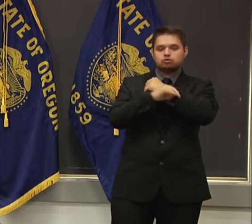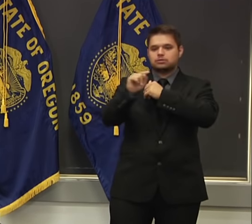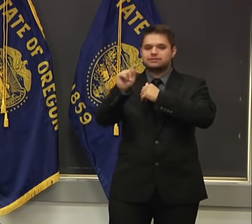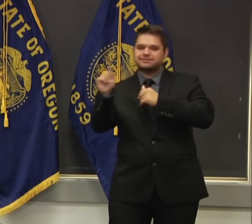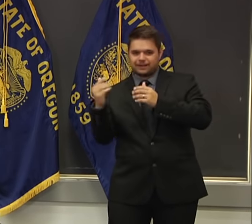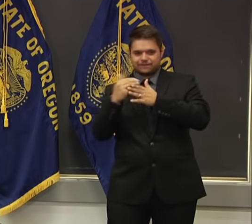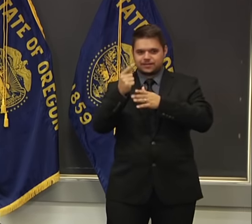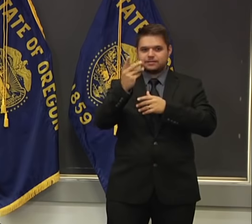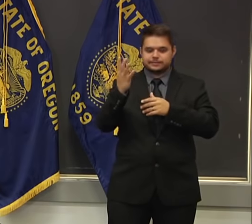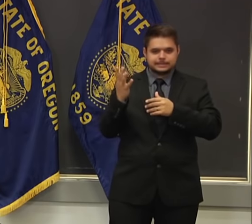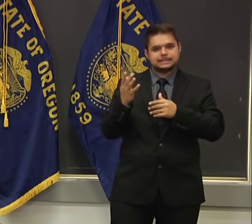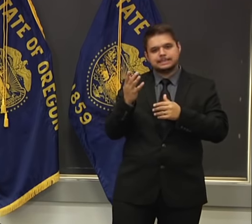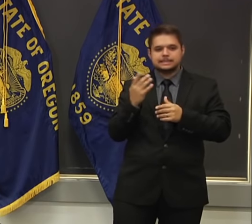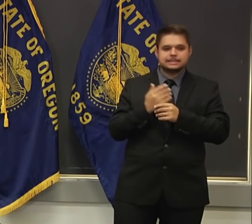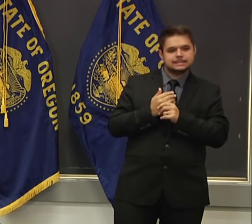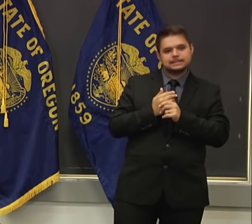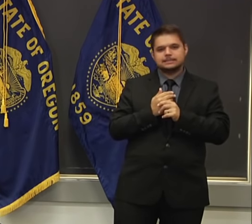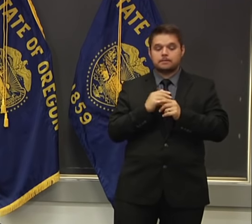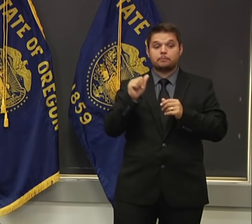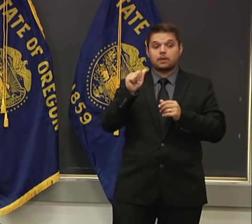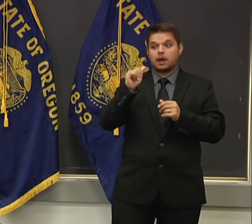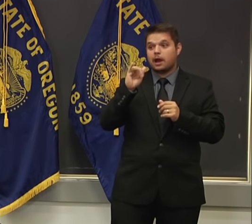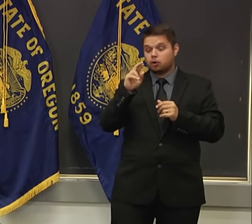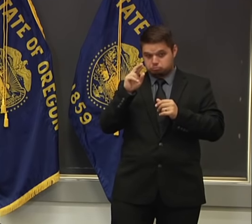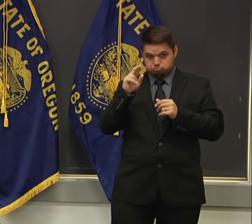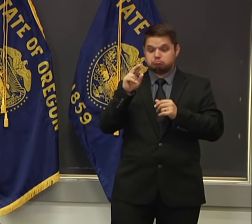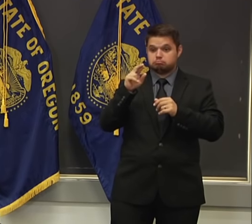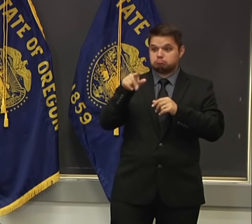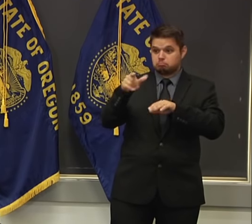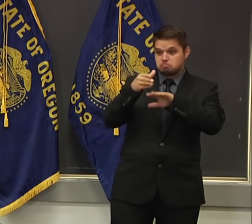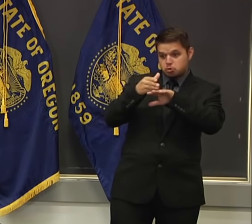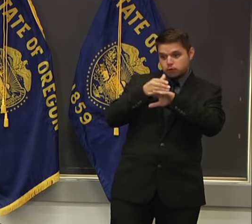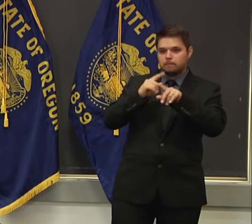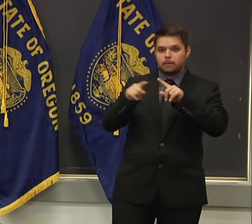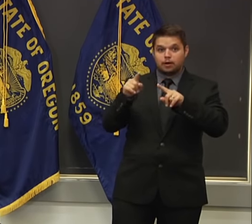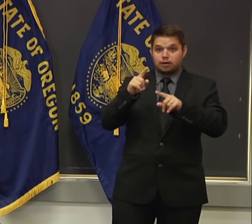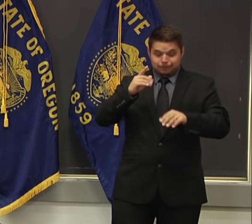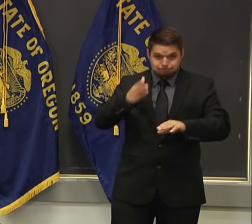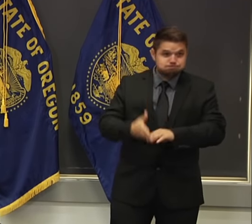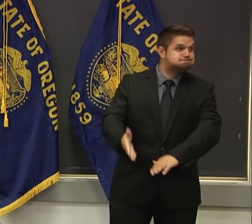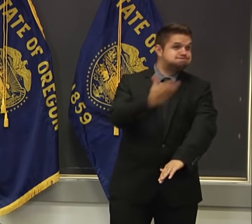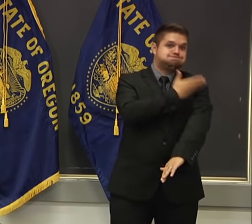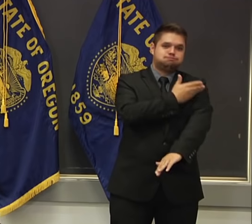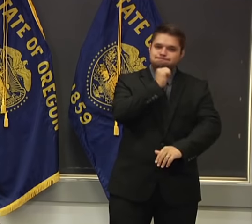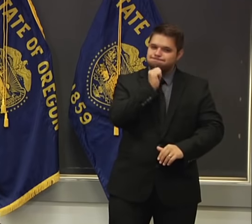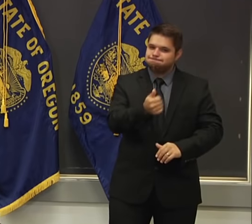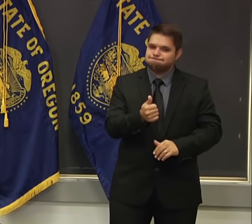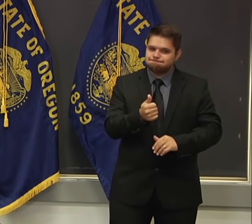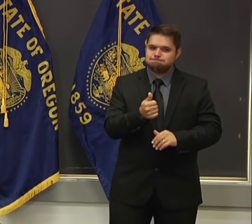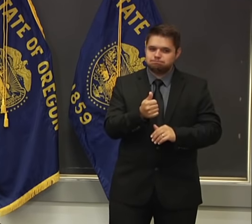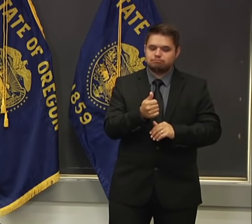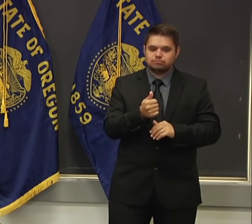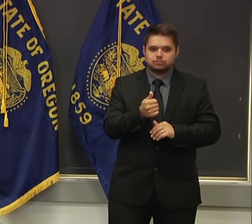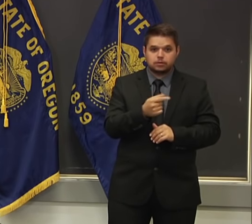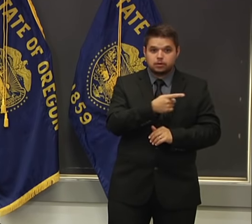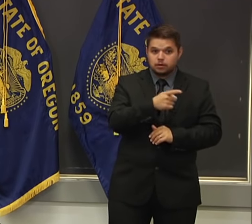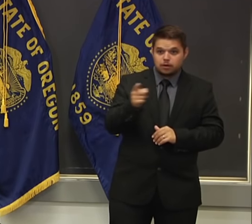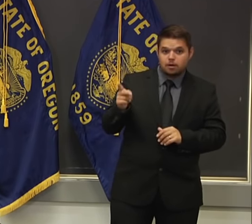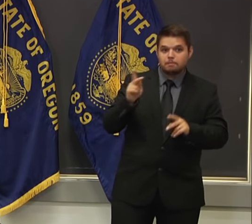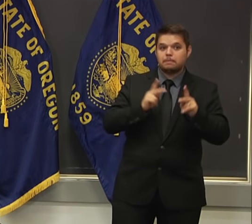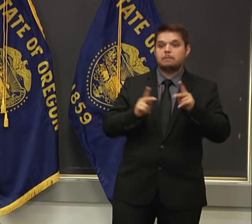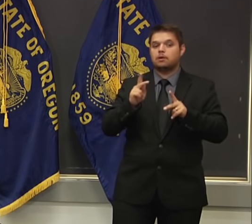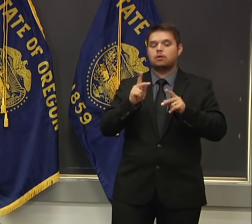harmful levels into next week. I do want to urge people who do not live on the coast to sit tight for another